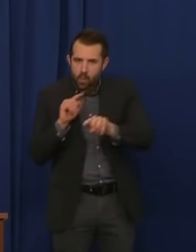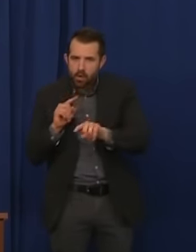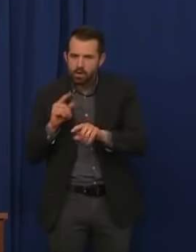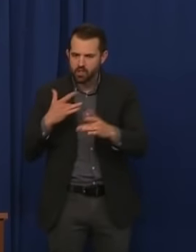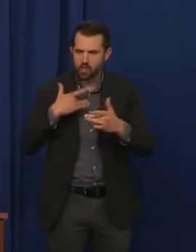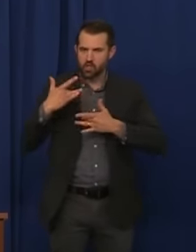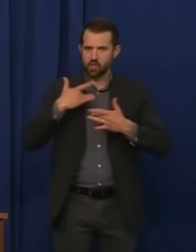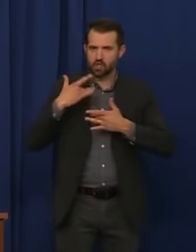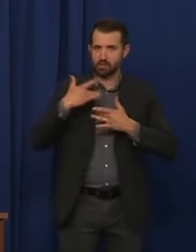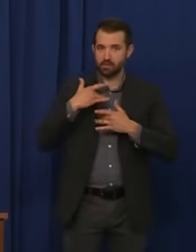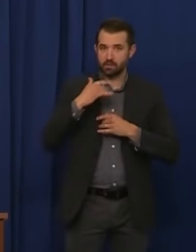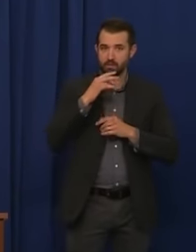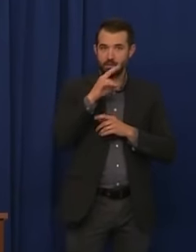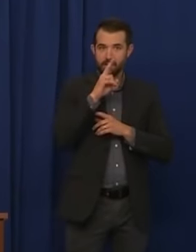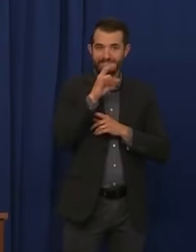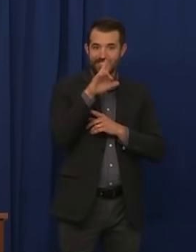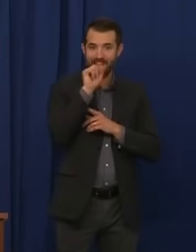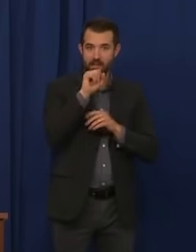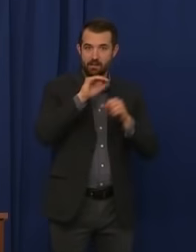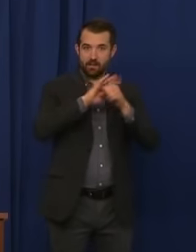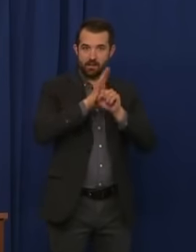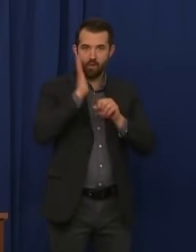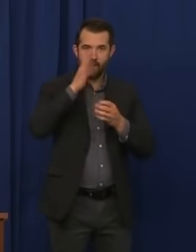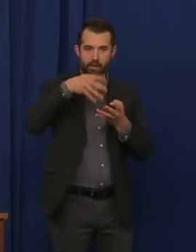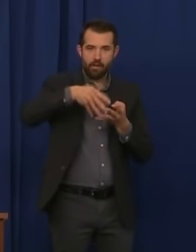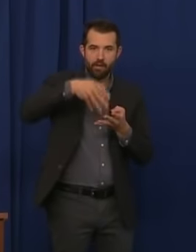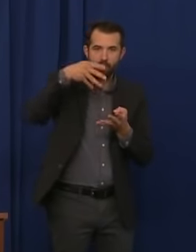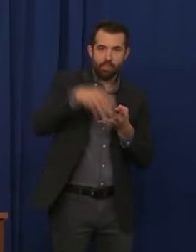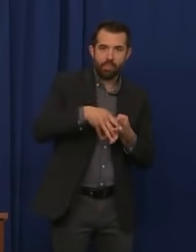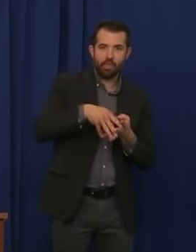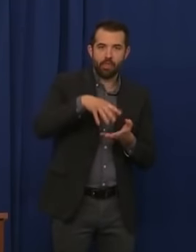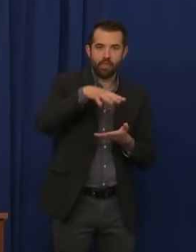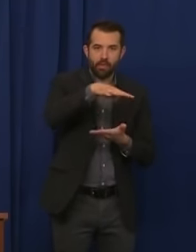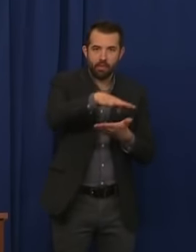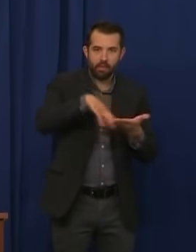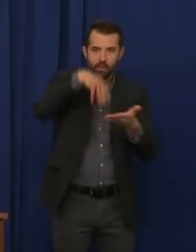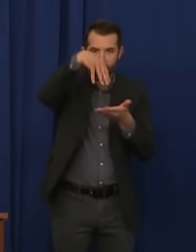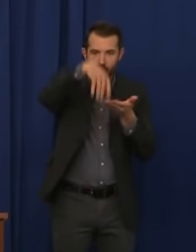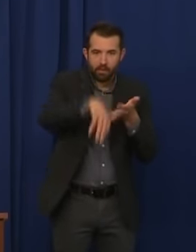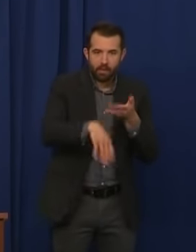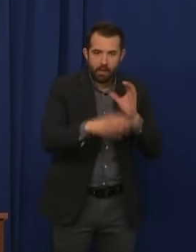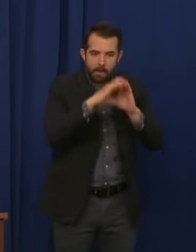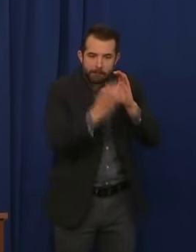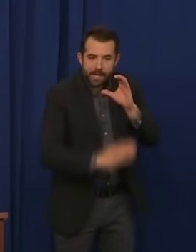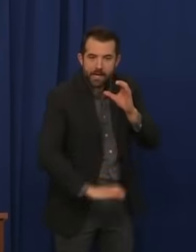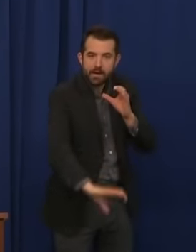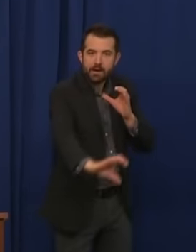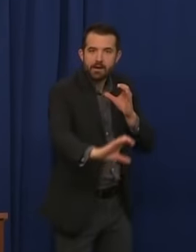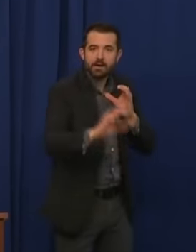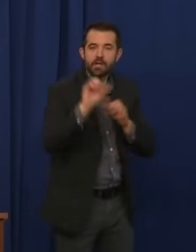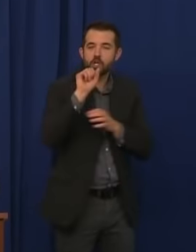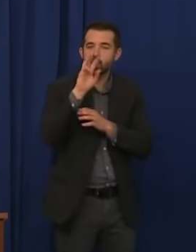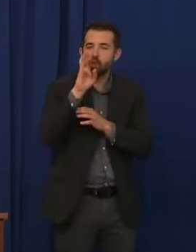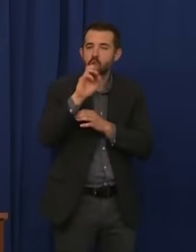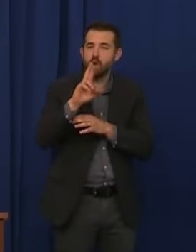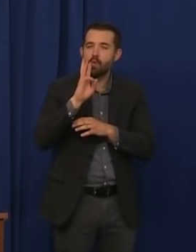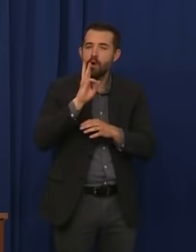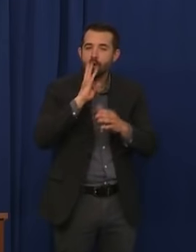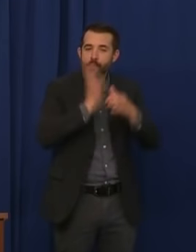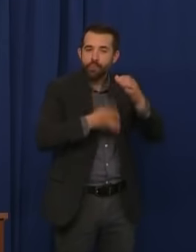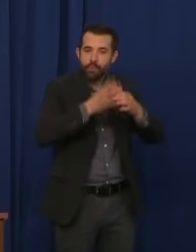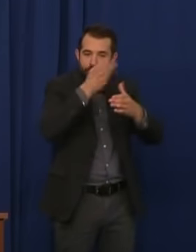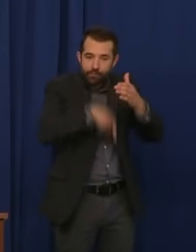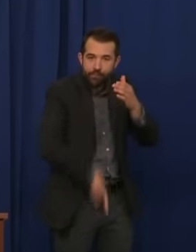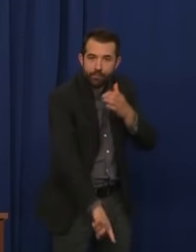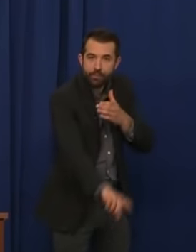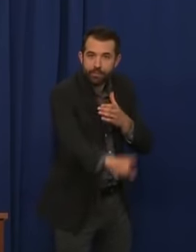in sewage, and we're wondering if states are doing anything to address that at treatment plants or with septic systems. And we're also